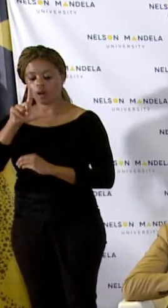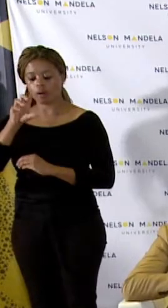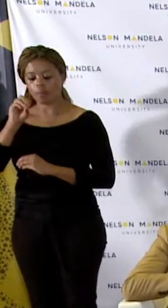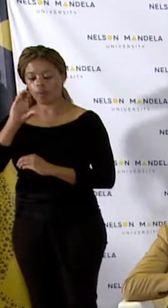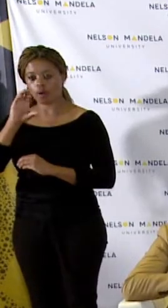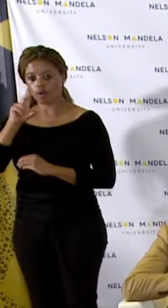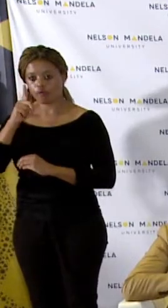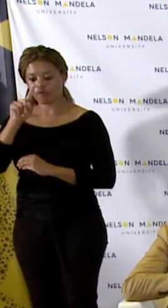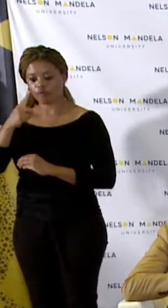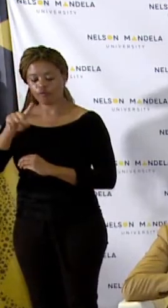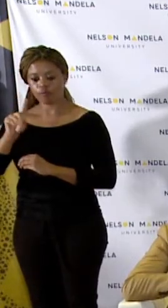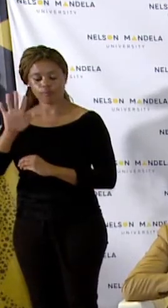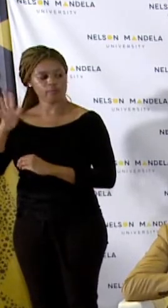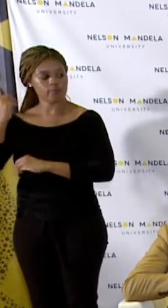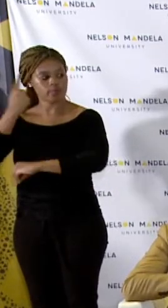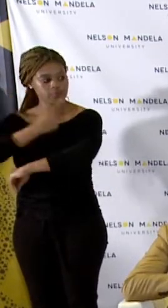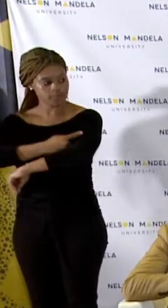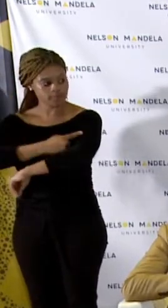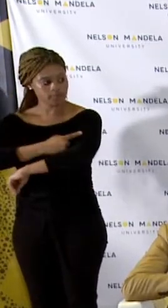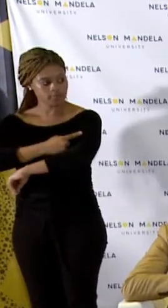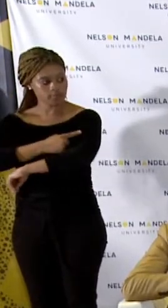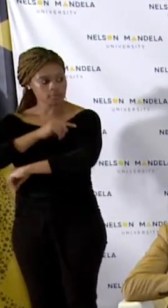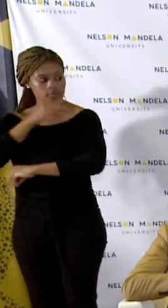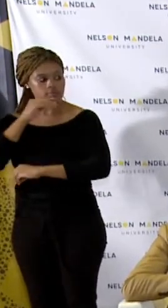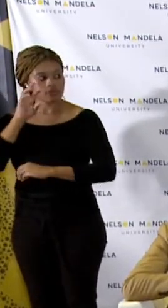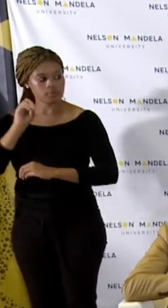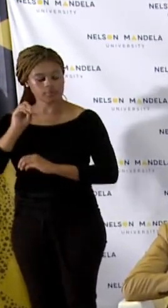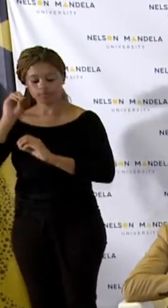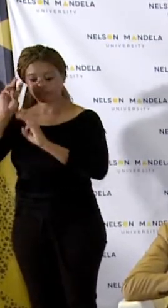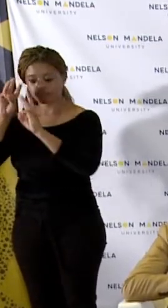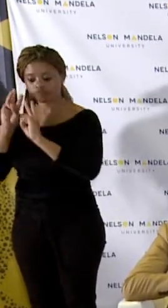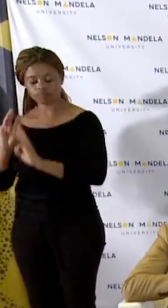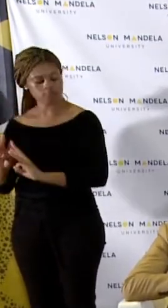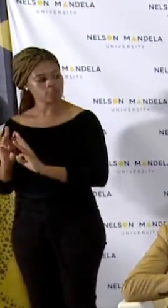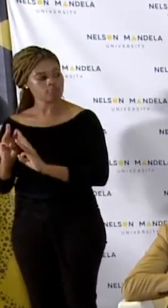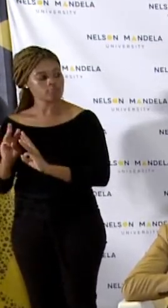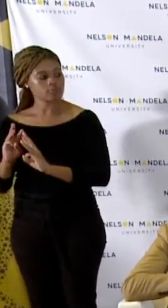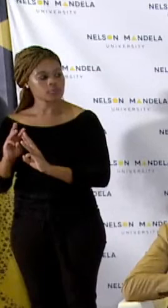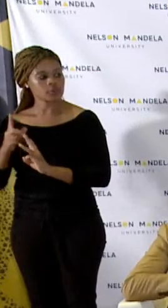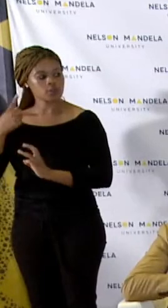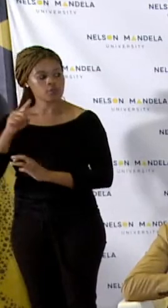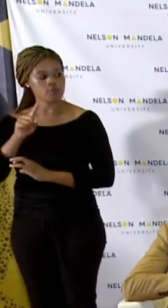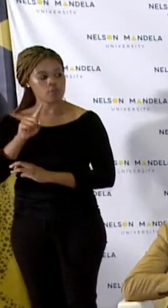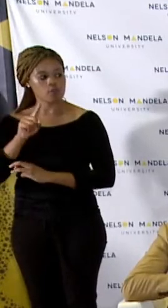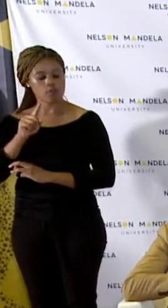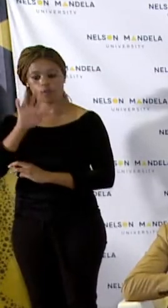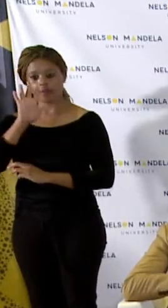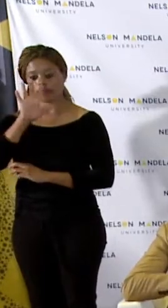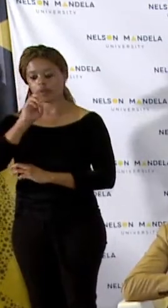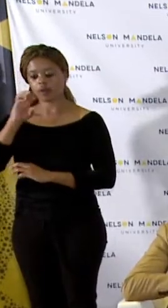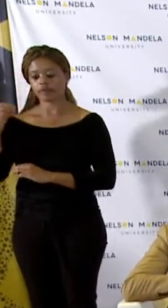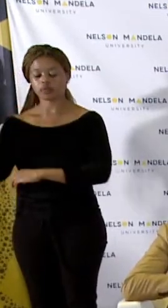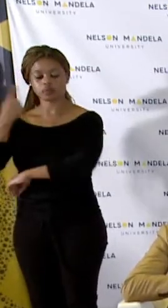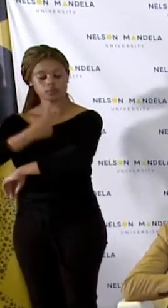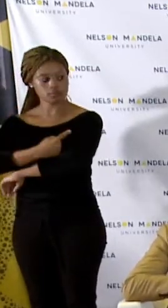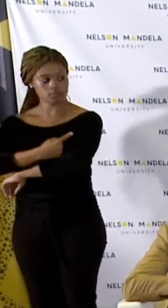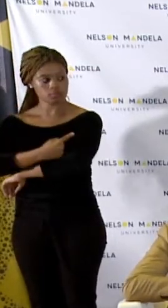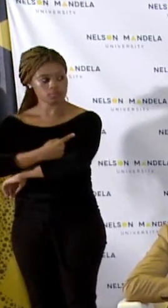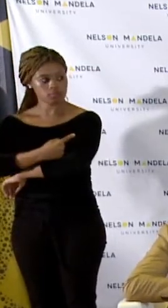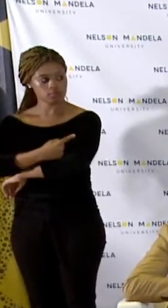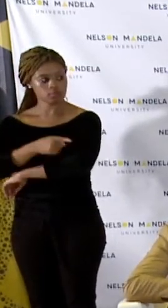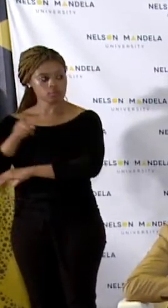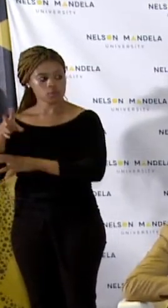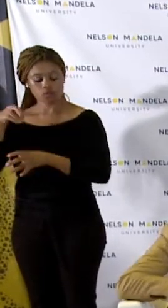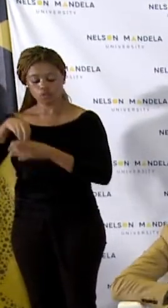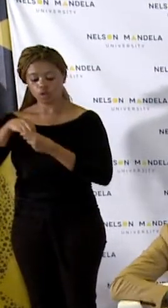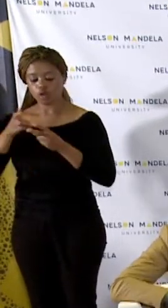days, he was incarcerated in solitary confinement for over 500 days. And his